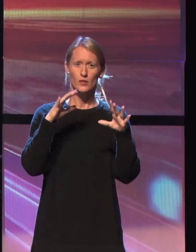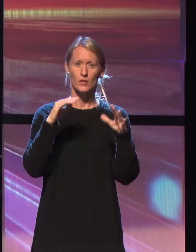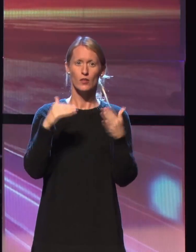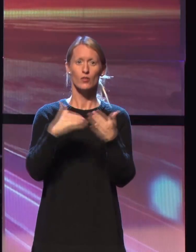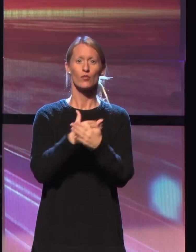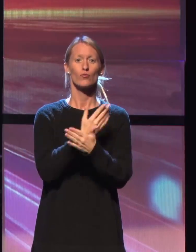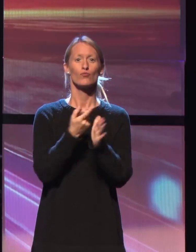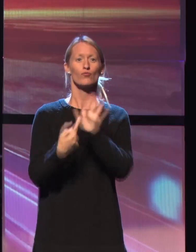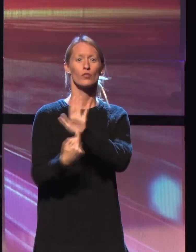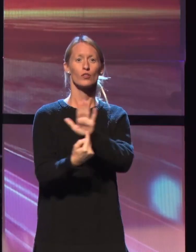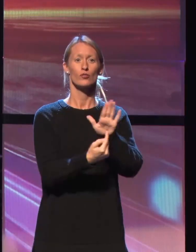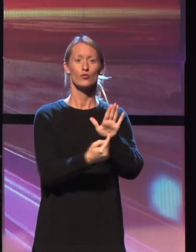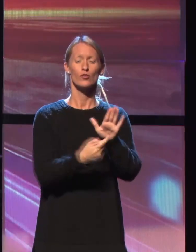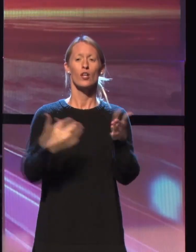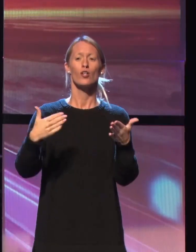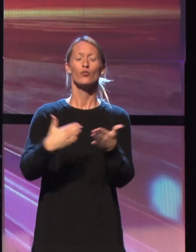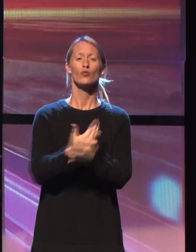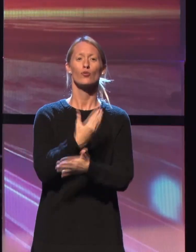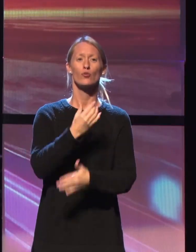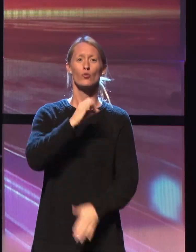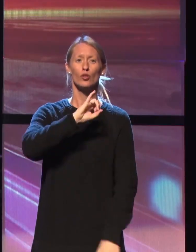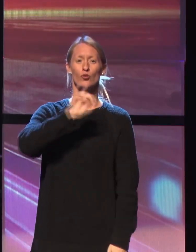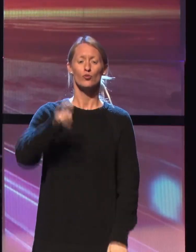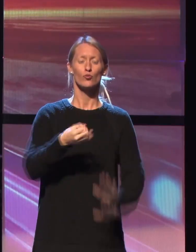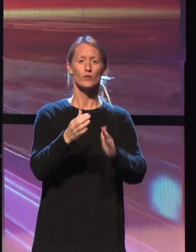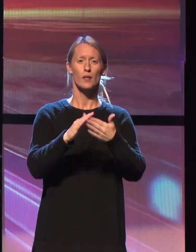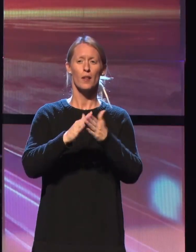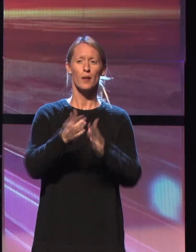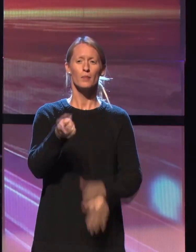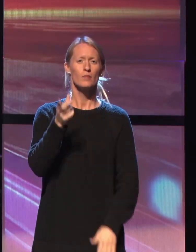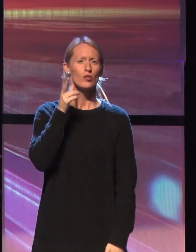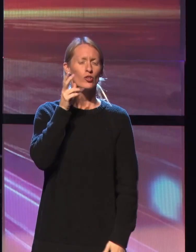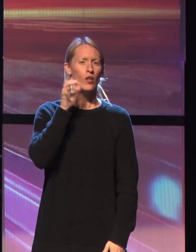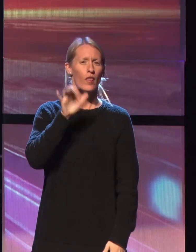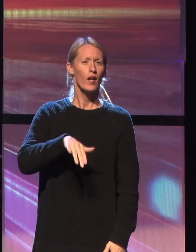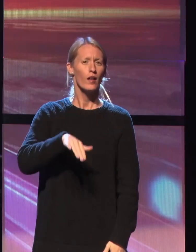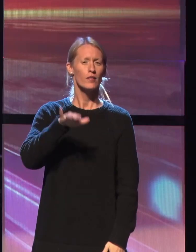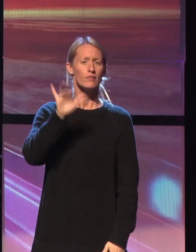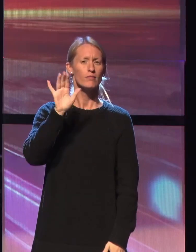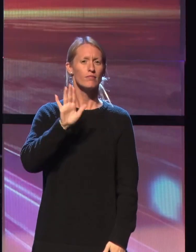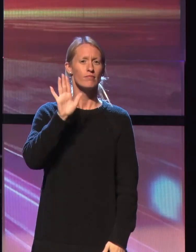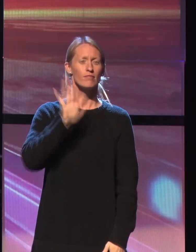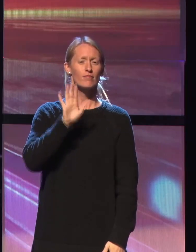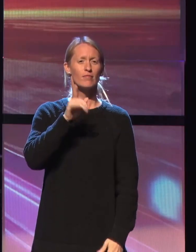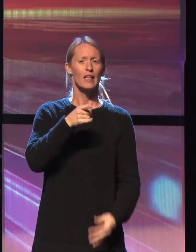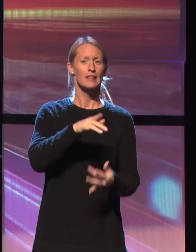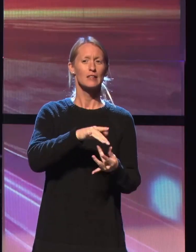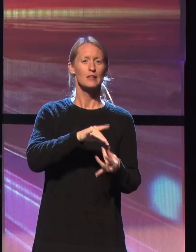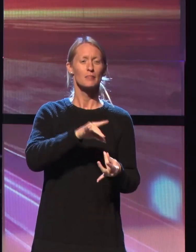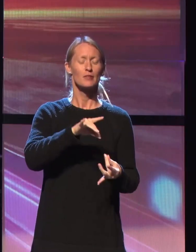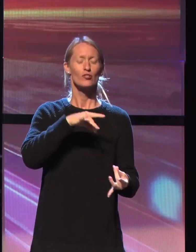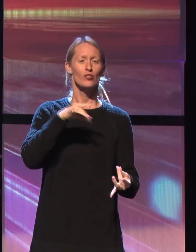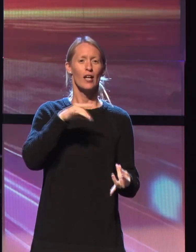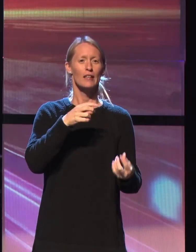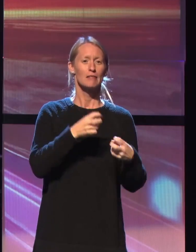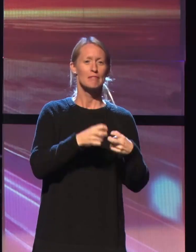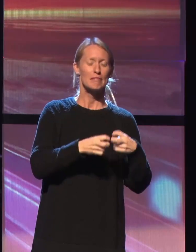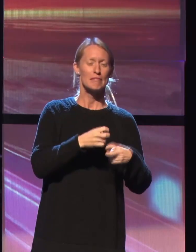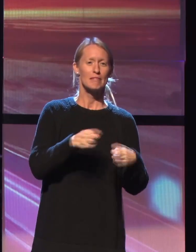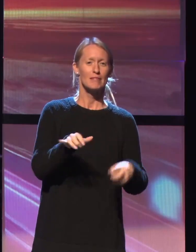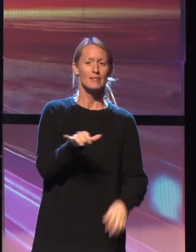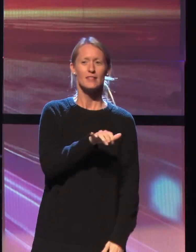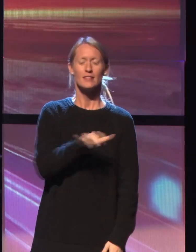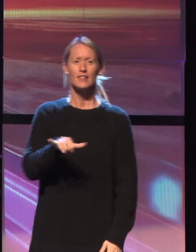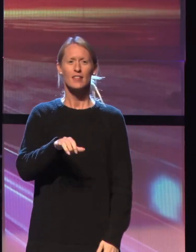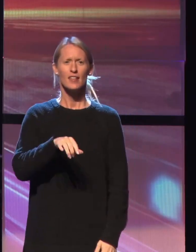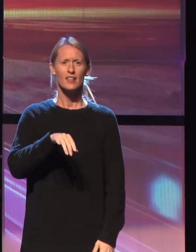New Jerusalem. How many have ever heard of that phrase, the New Jerusalem? I'll see you all have unhealthy spirituality too. If you've never heard of